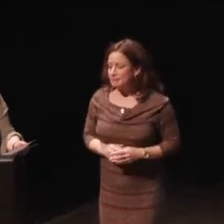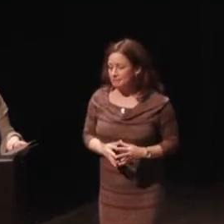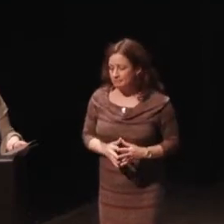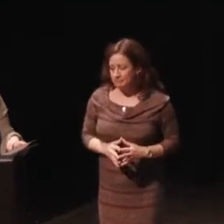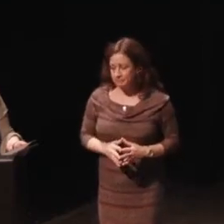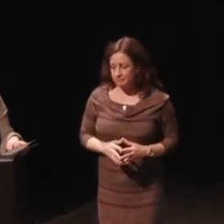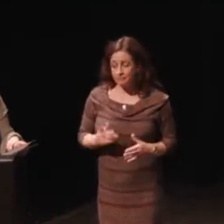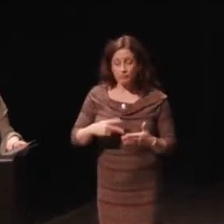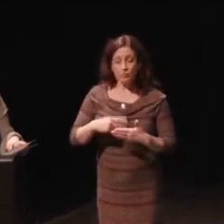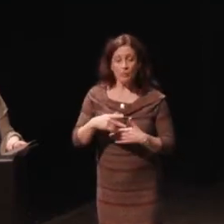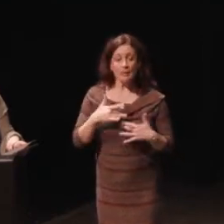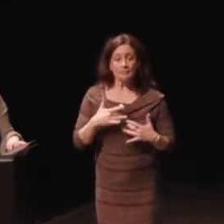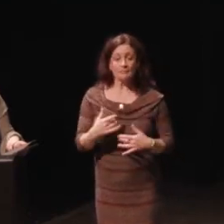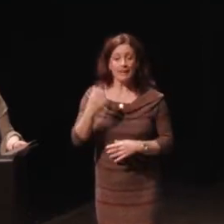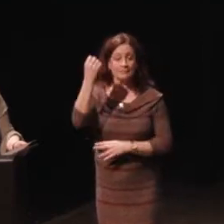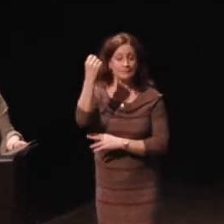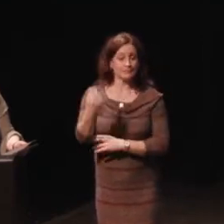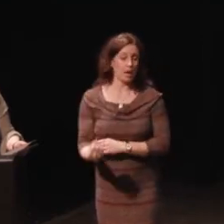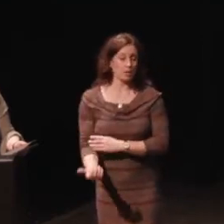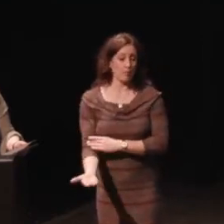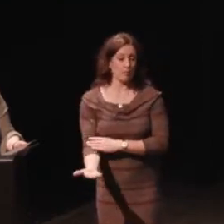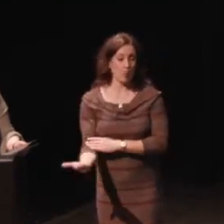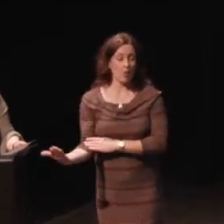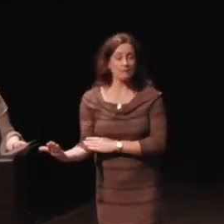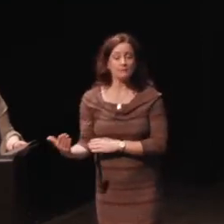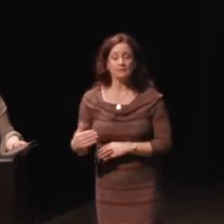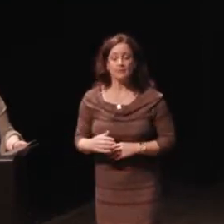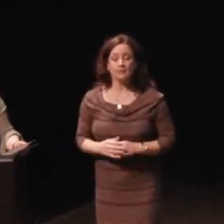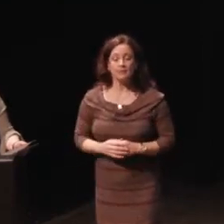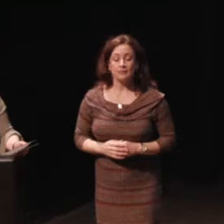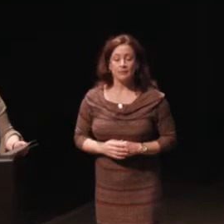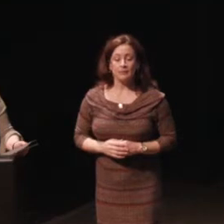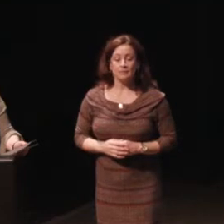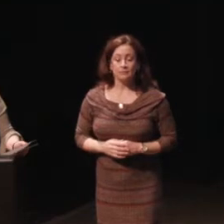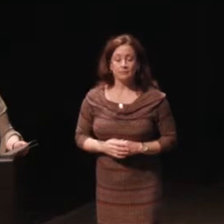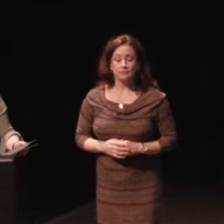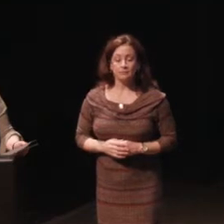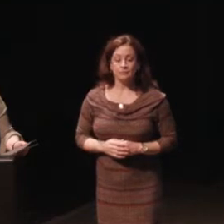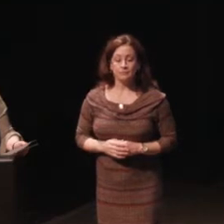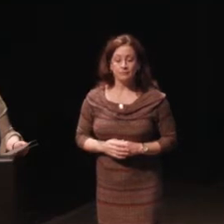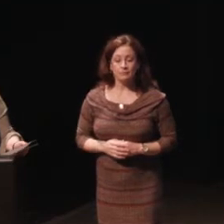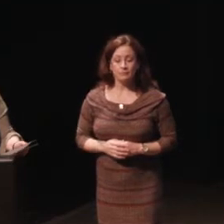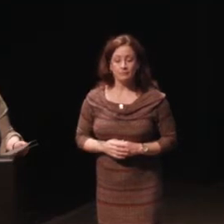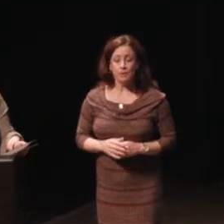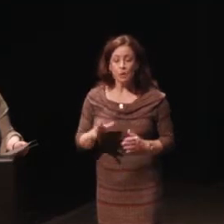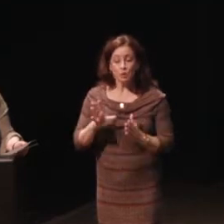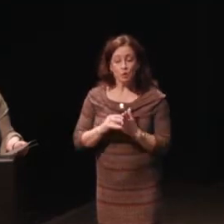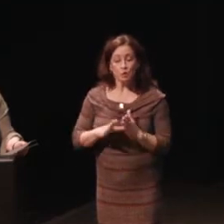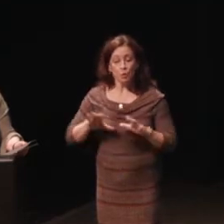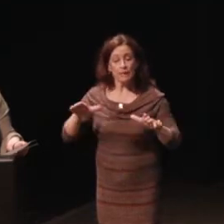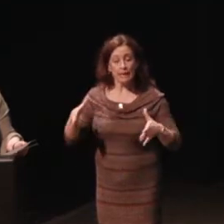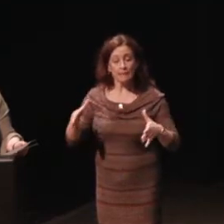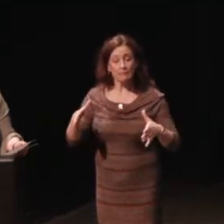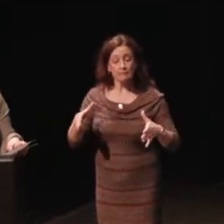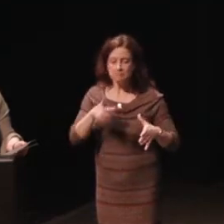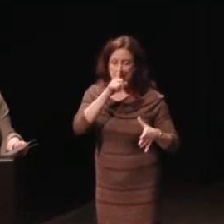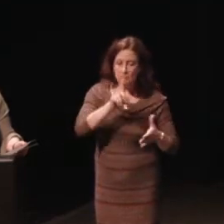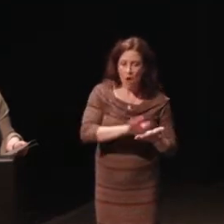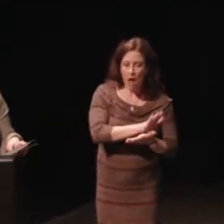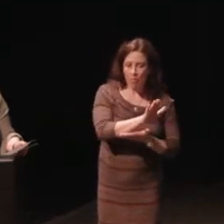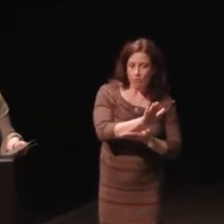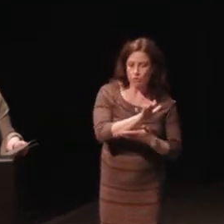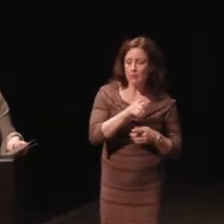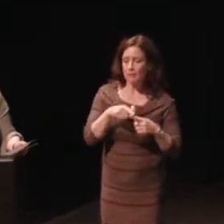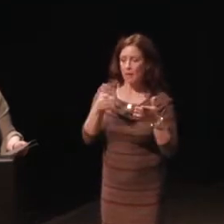on Saturday mornings, and there are students, not necessarily college students, but students from the greater